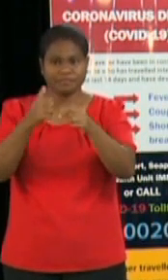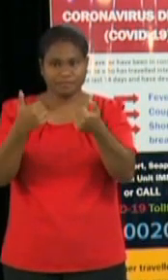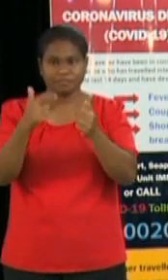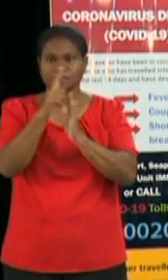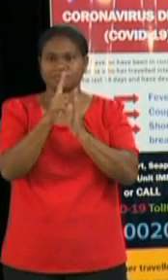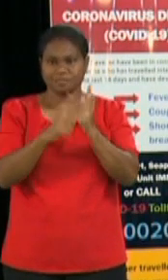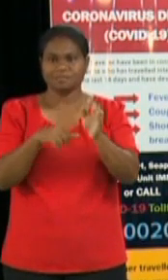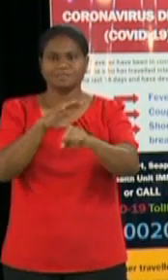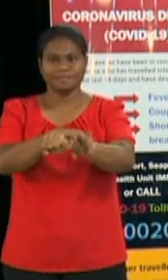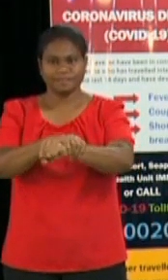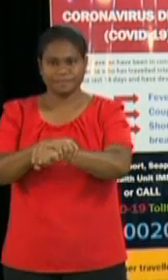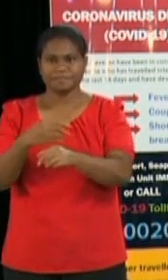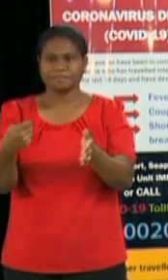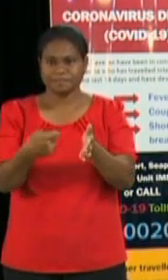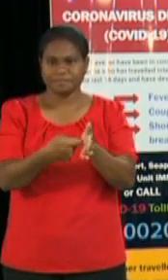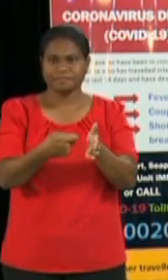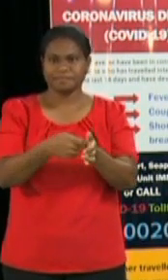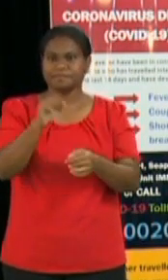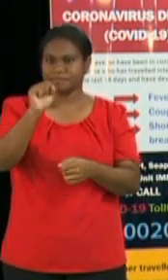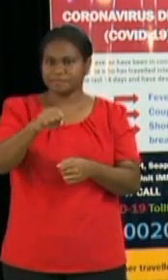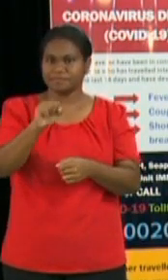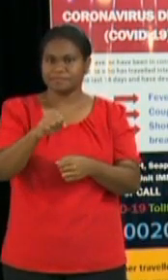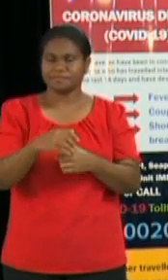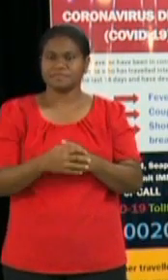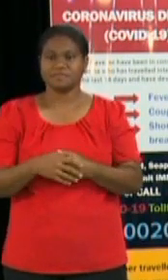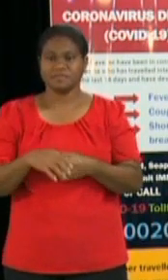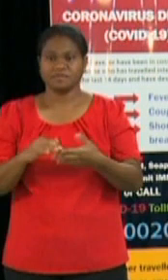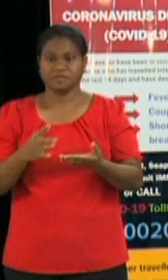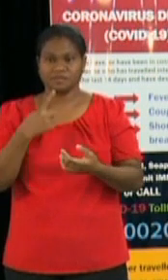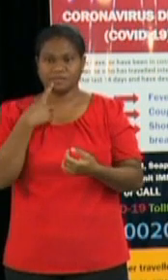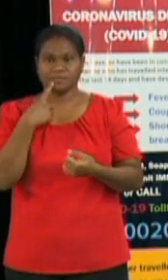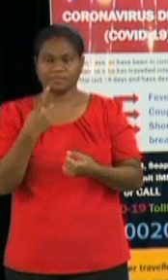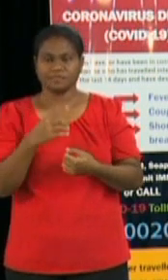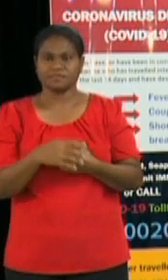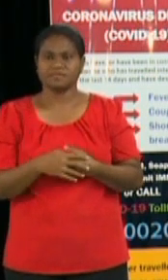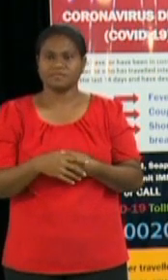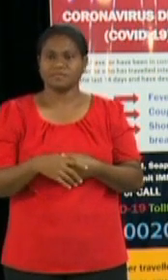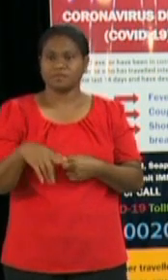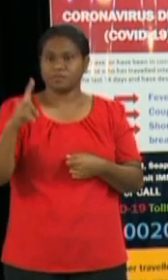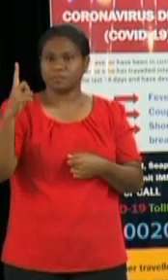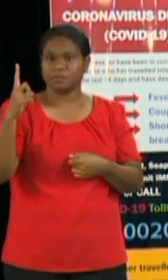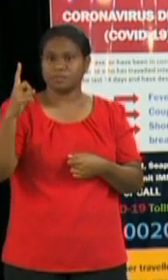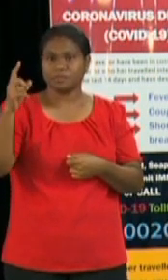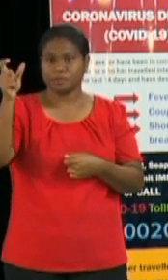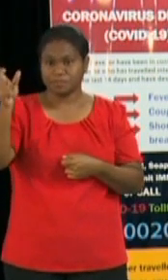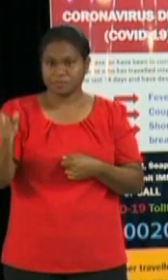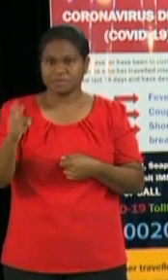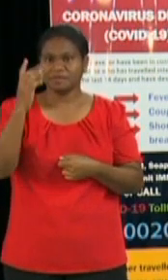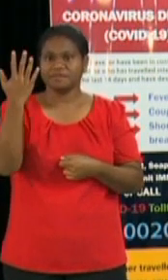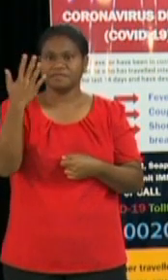penalties under the current state of emergency, of which, as I can remind you all, for an individual it's up to 50,000